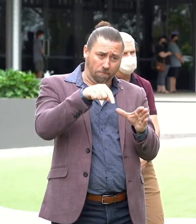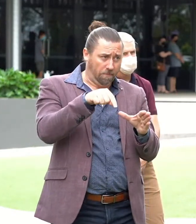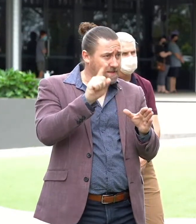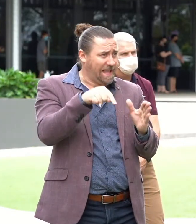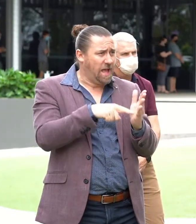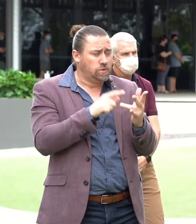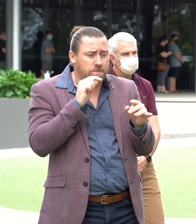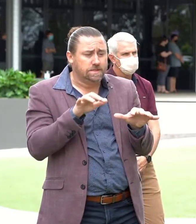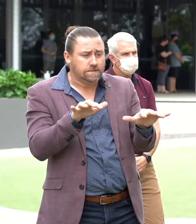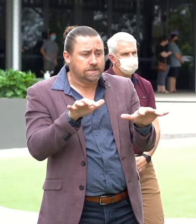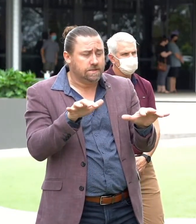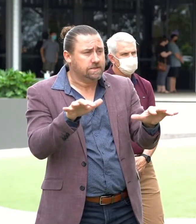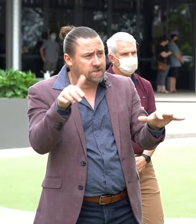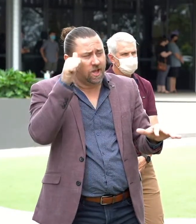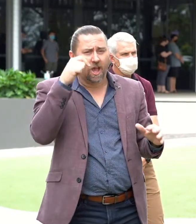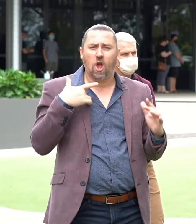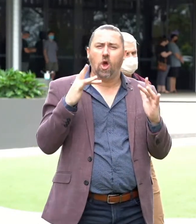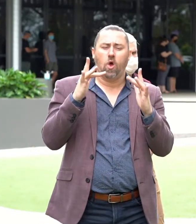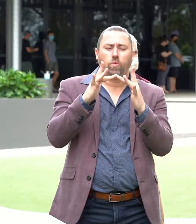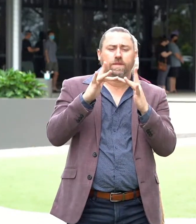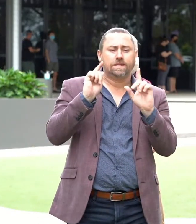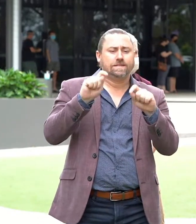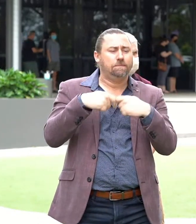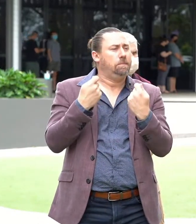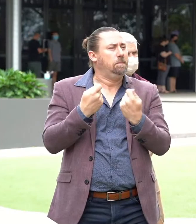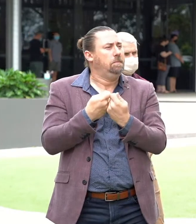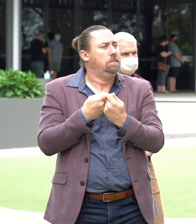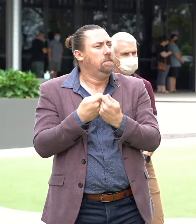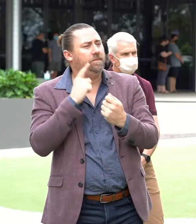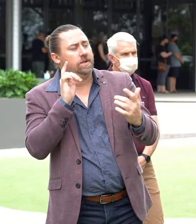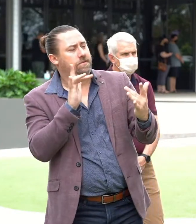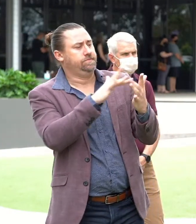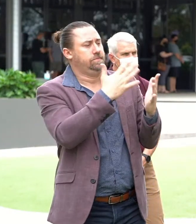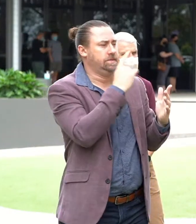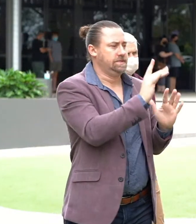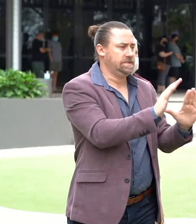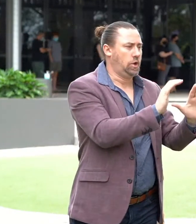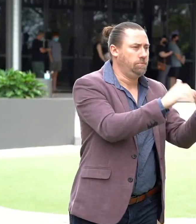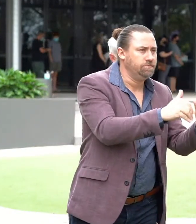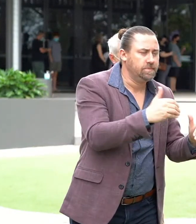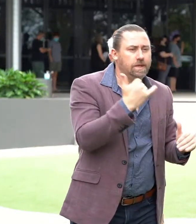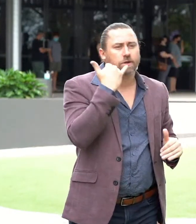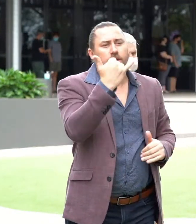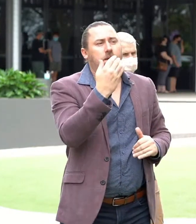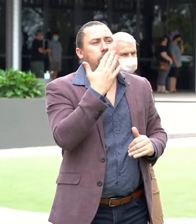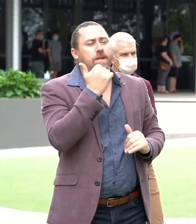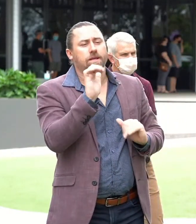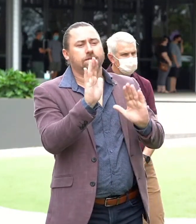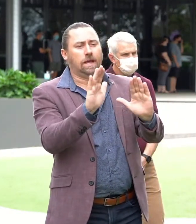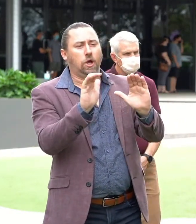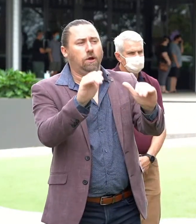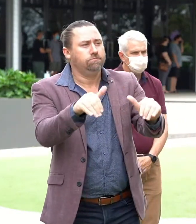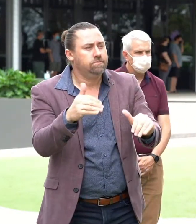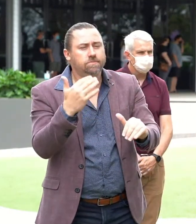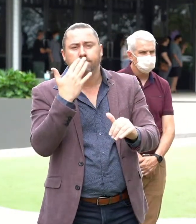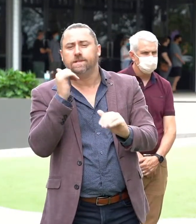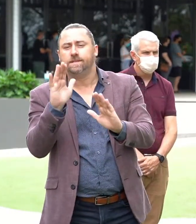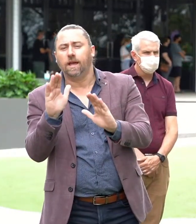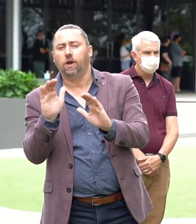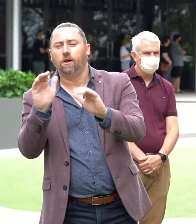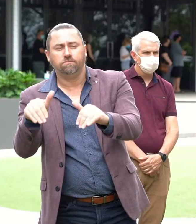the first is contact tracing, and that's a relatively constrained capacity that we've tried to increase as much as we can, but